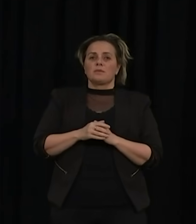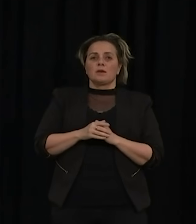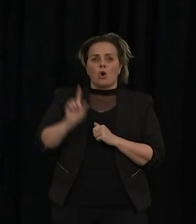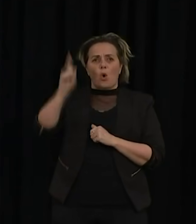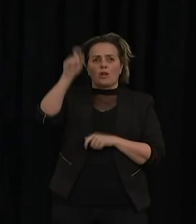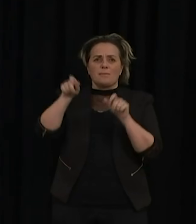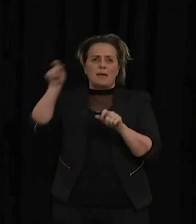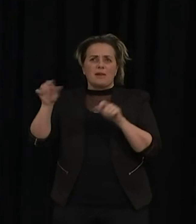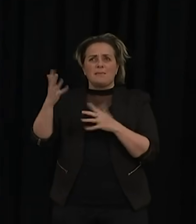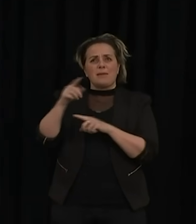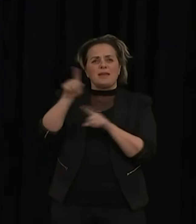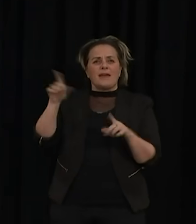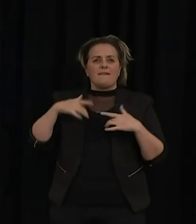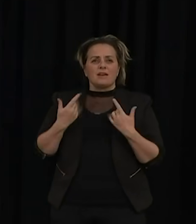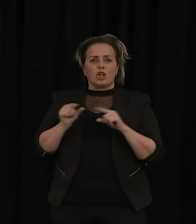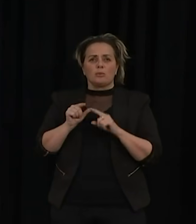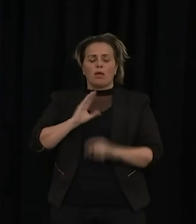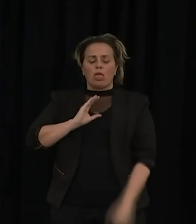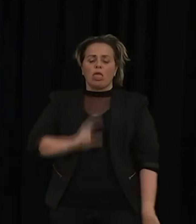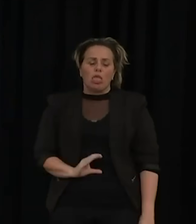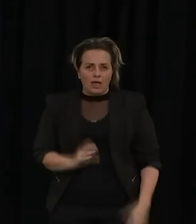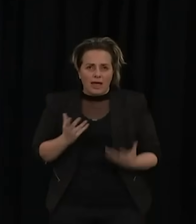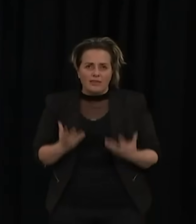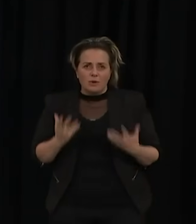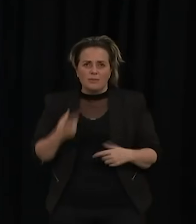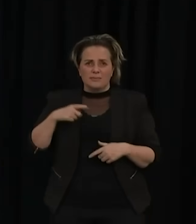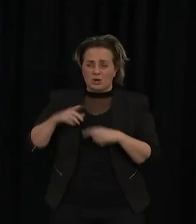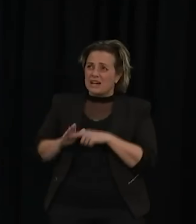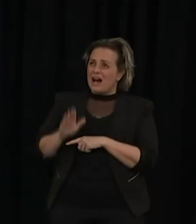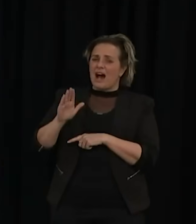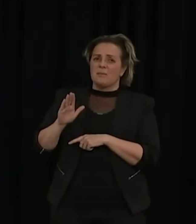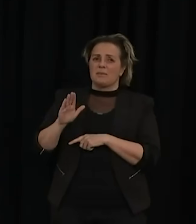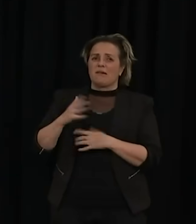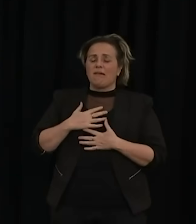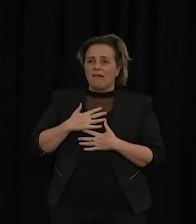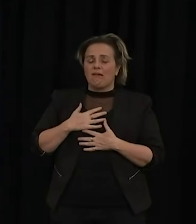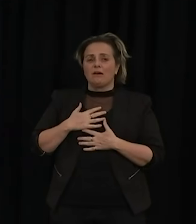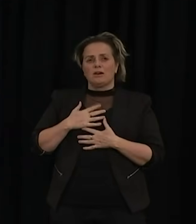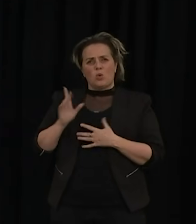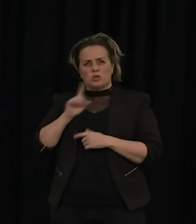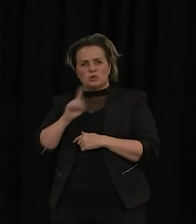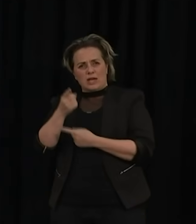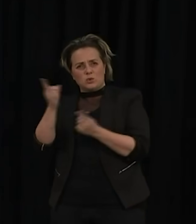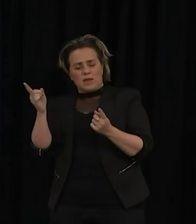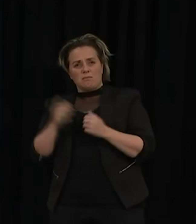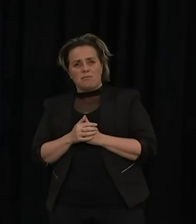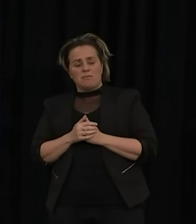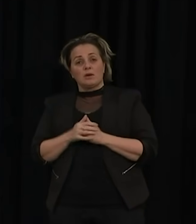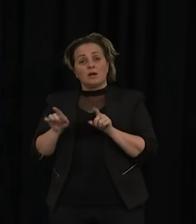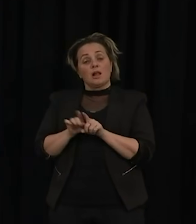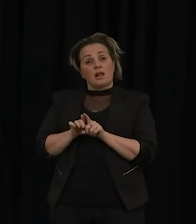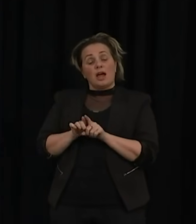are feeling pretty deflated by these numbers watching this? Do you, I mean, should they